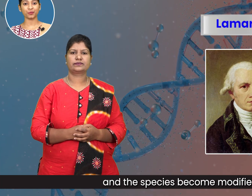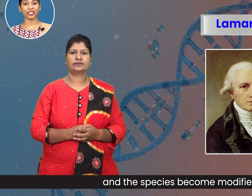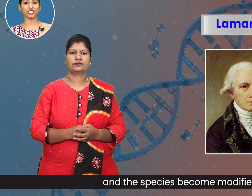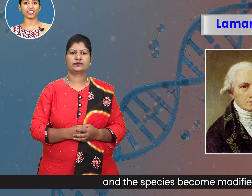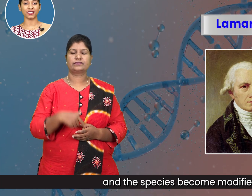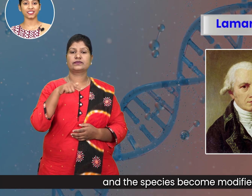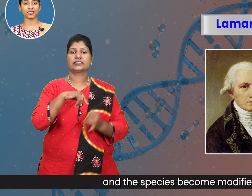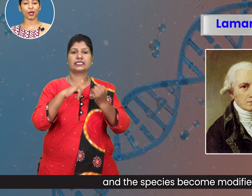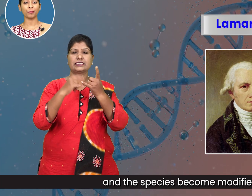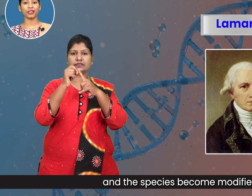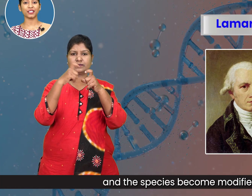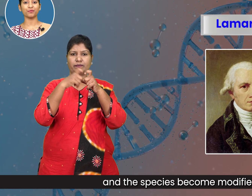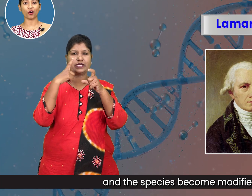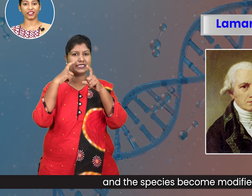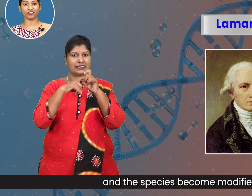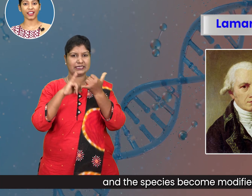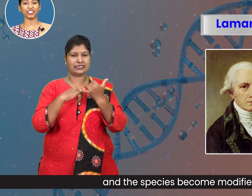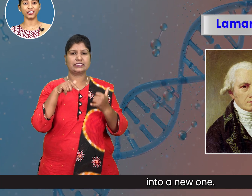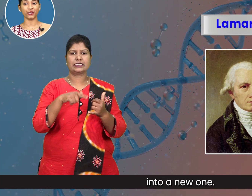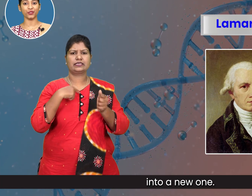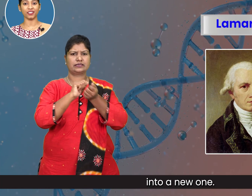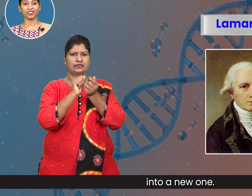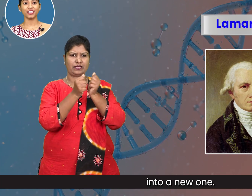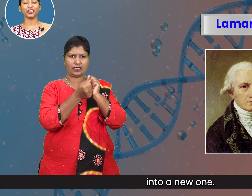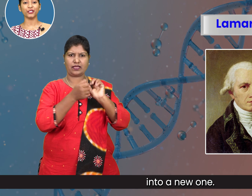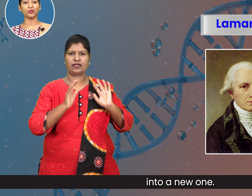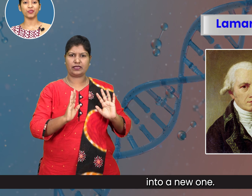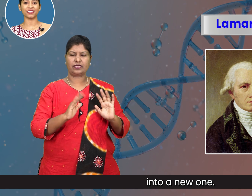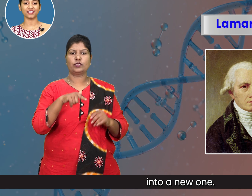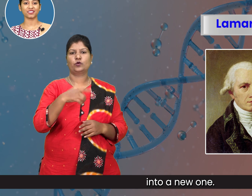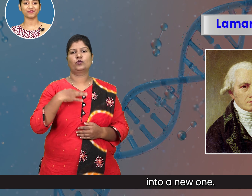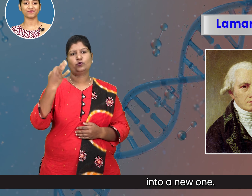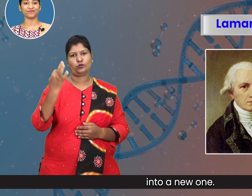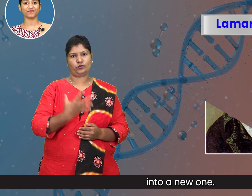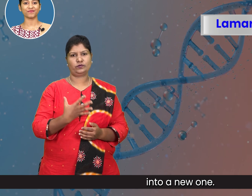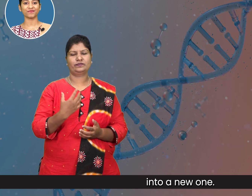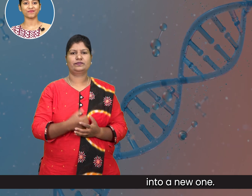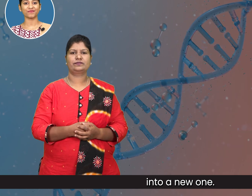and the species become modified into a new one.